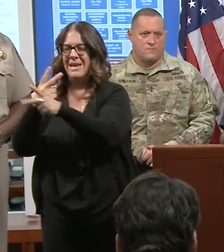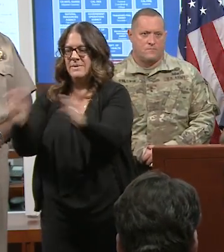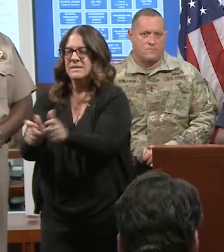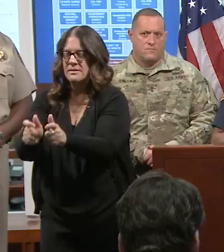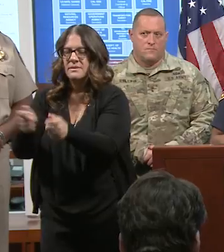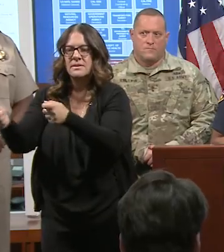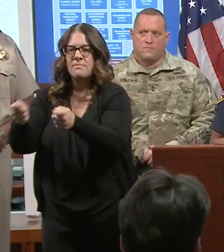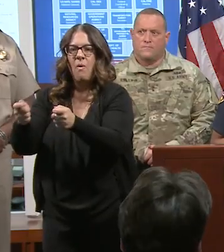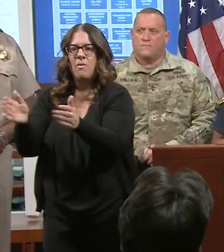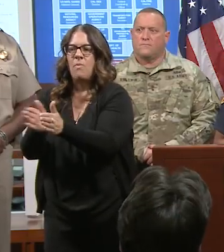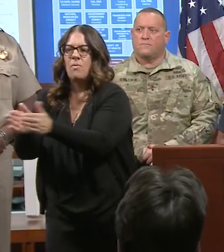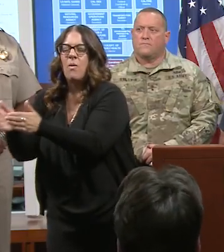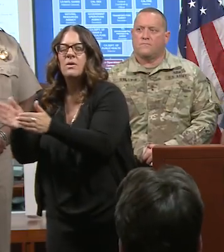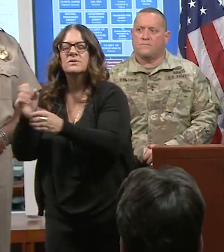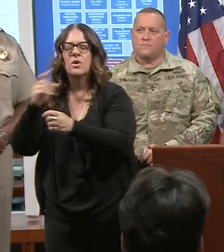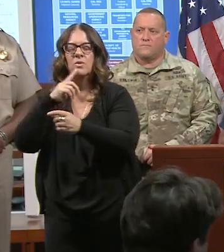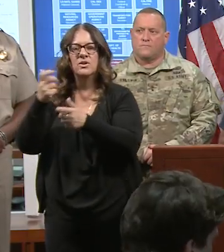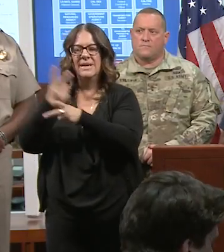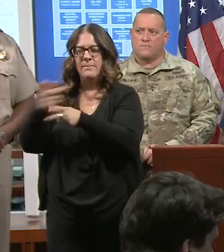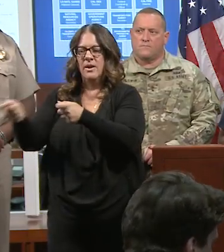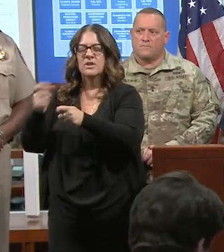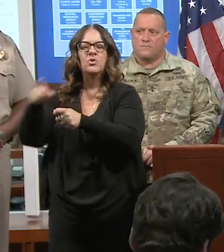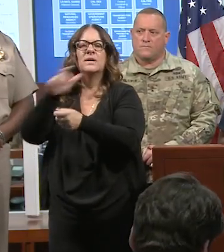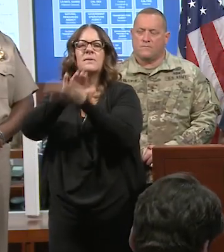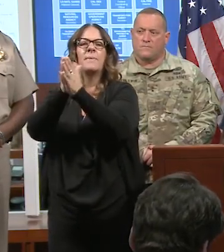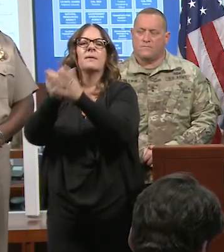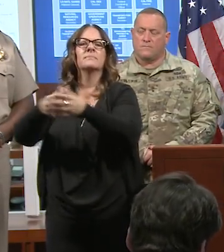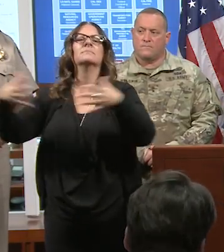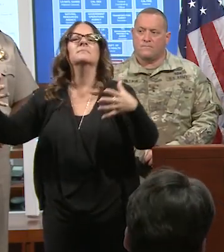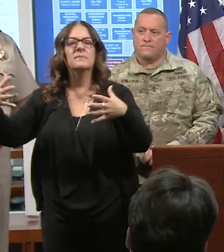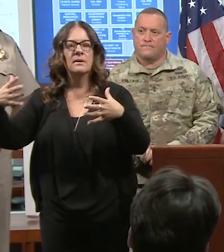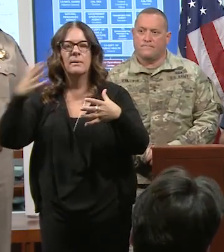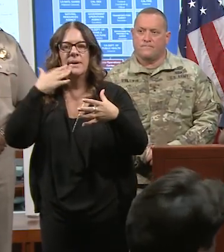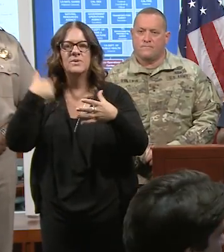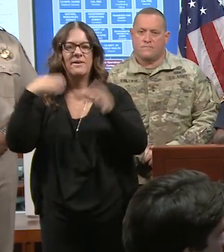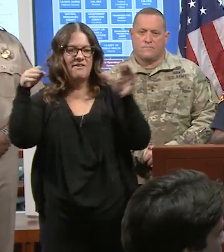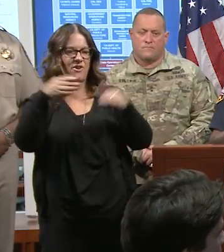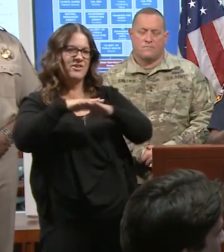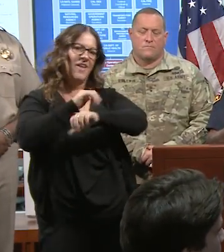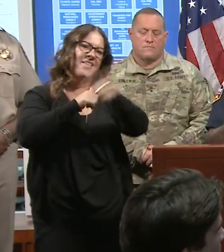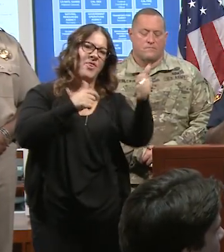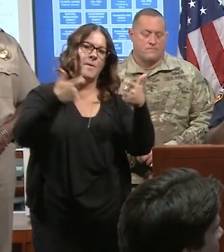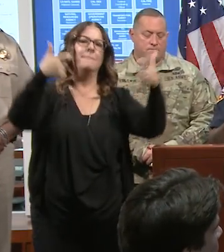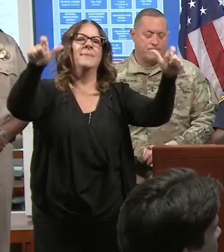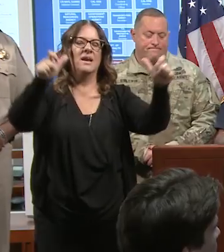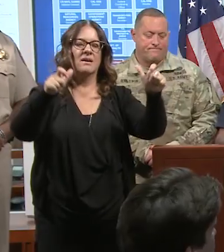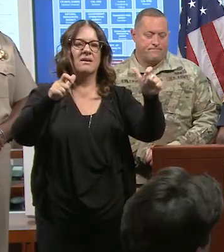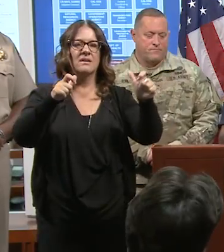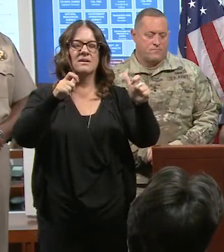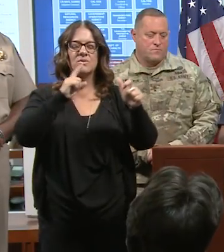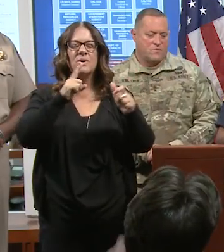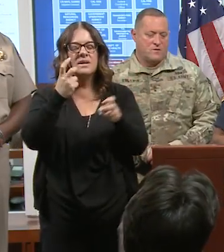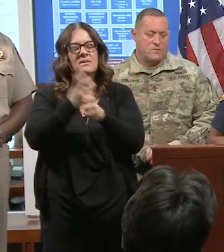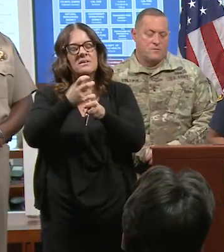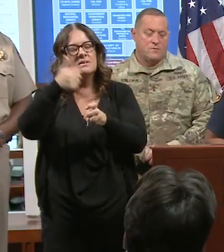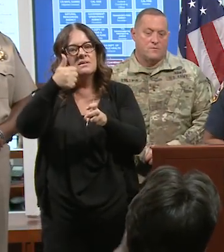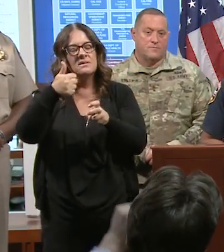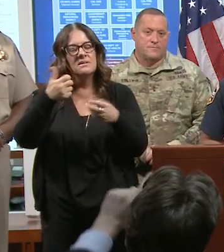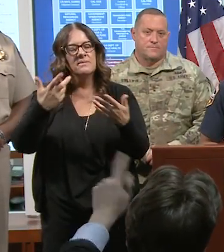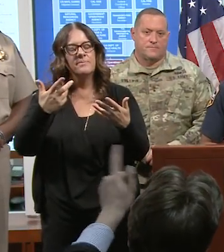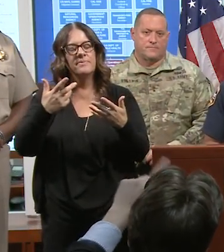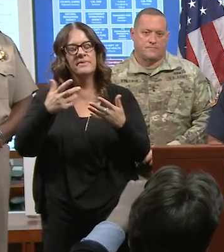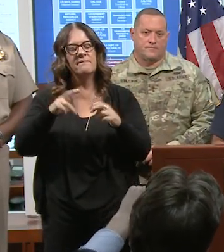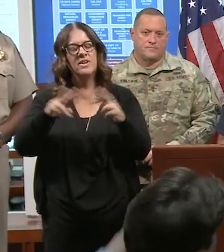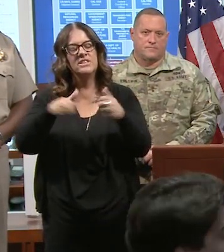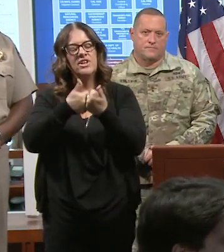all of this is actively going on, and we're having success across the state. It's just obviously been very small and incremental on these large and challenging